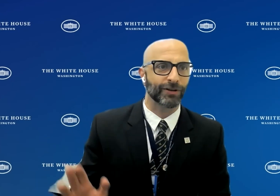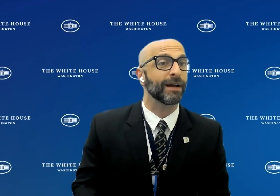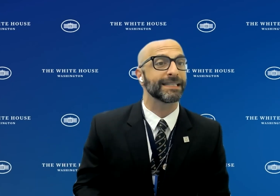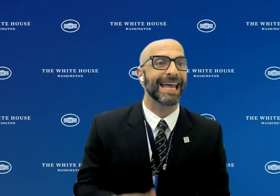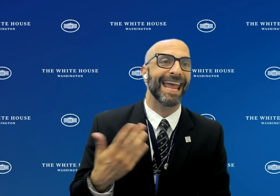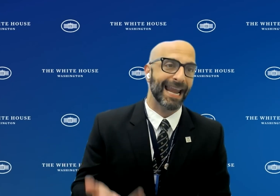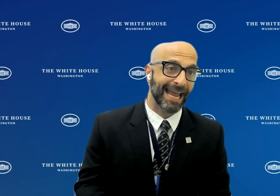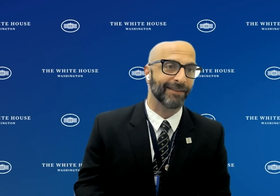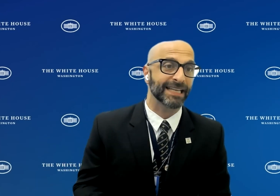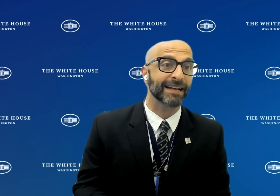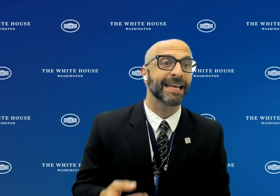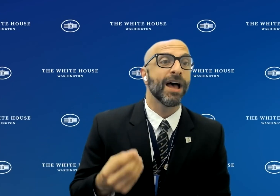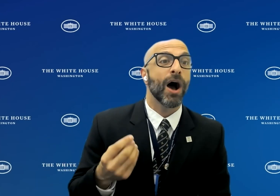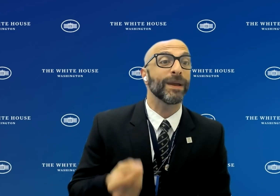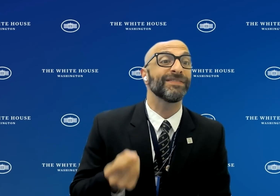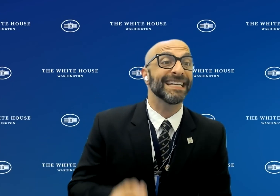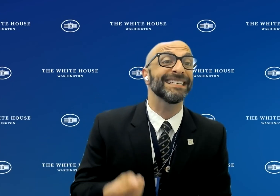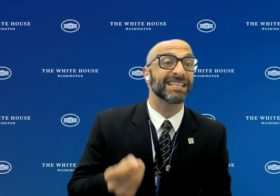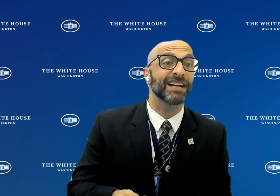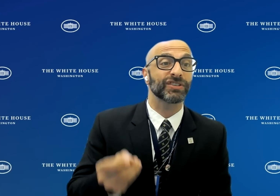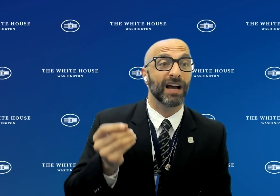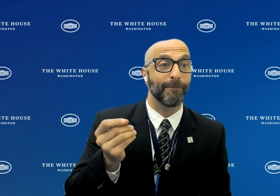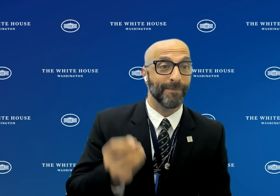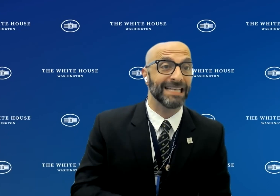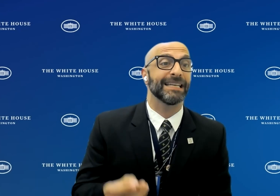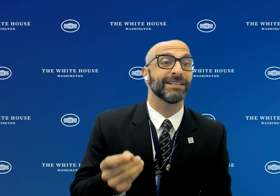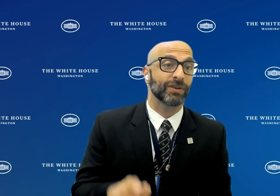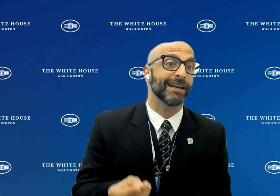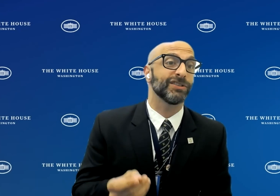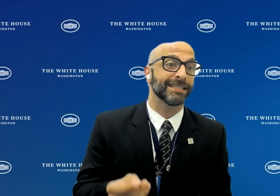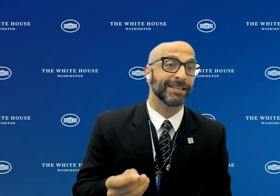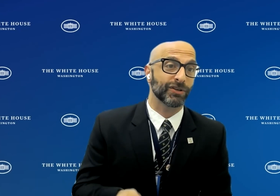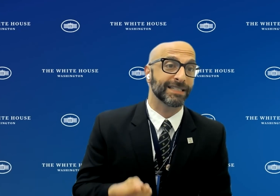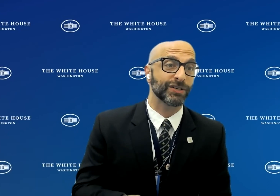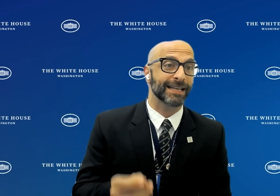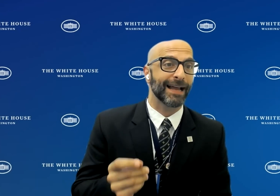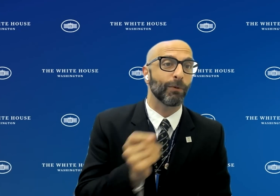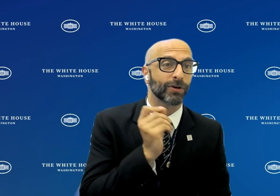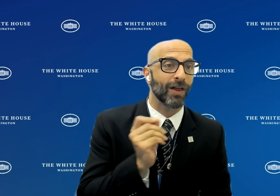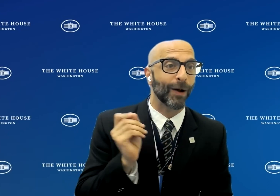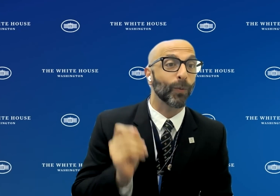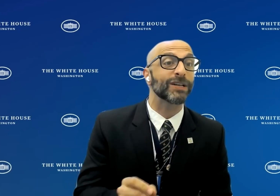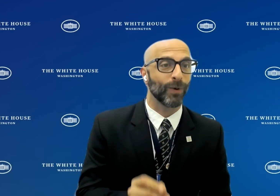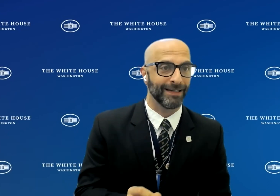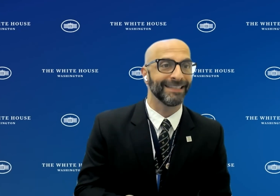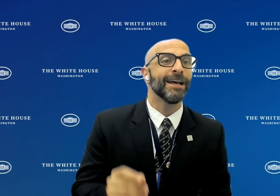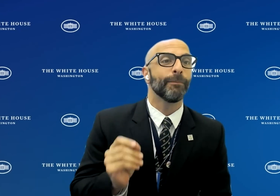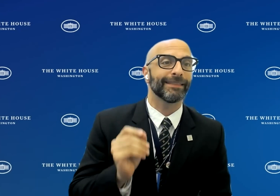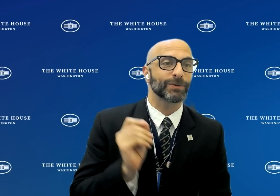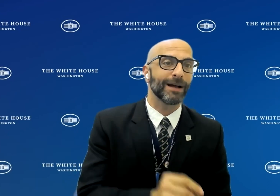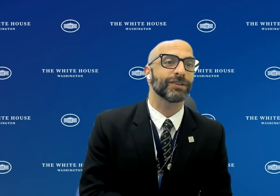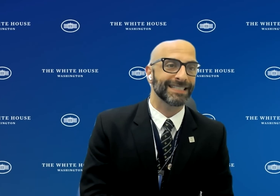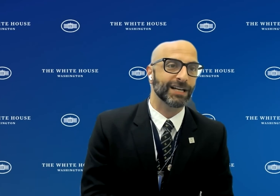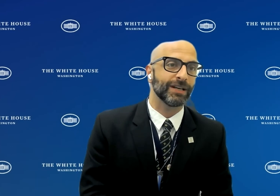or MSM or whatever you want to say, and I have sex. We've seen such amazing strategies in jurisdictions. I won't call out which